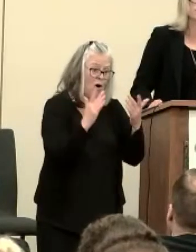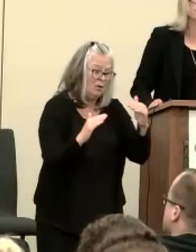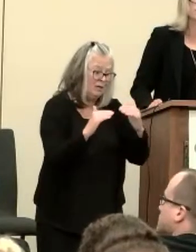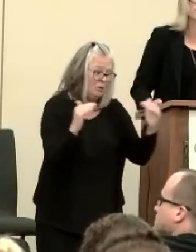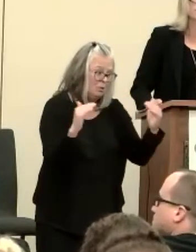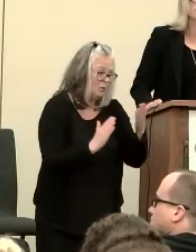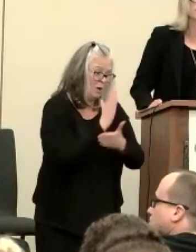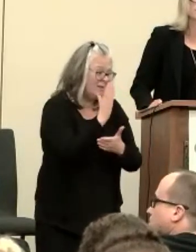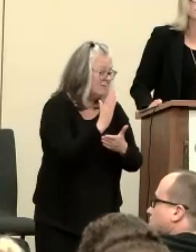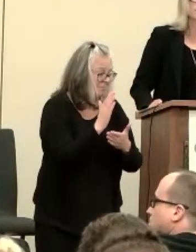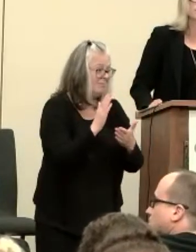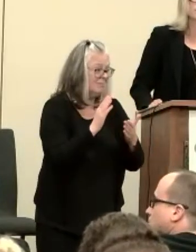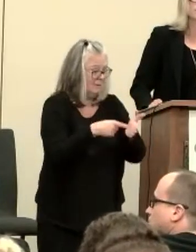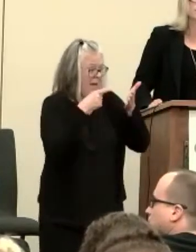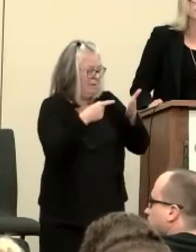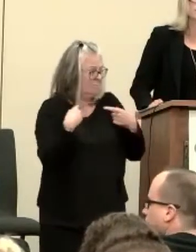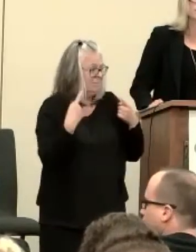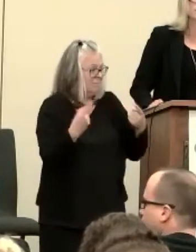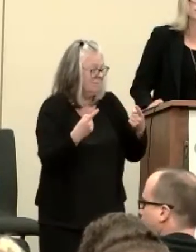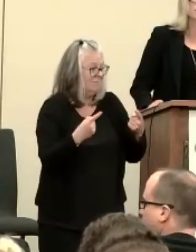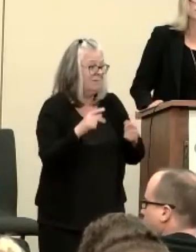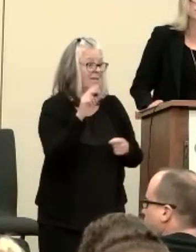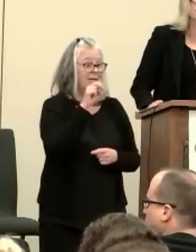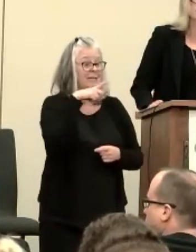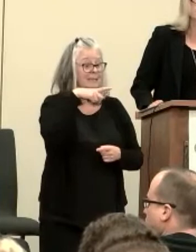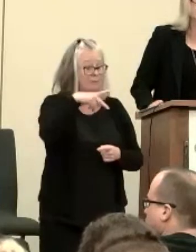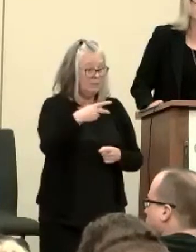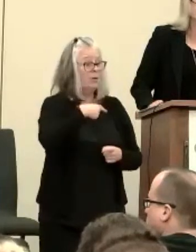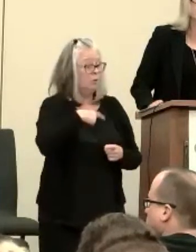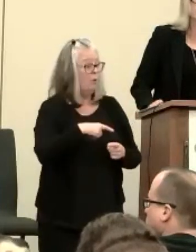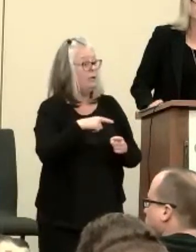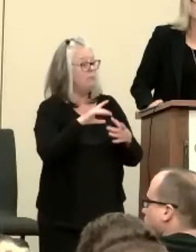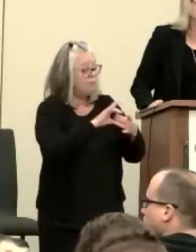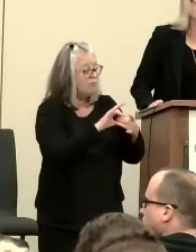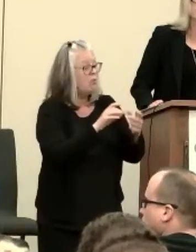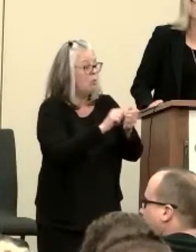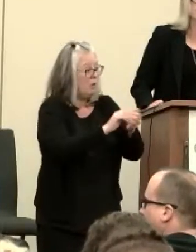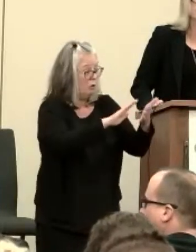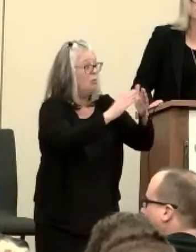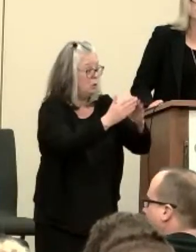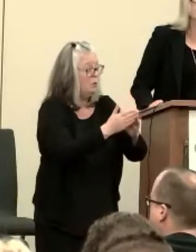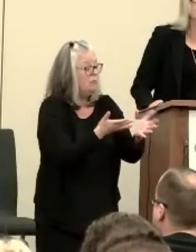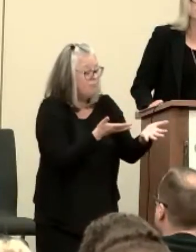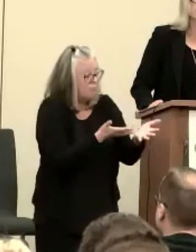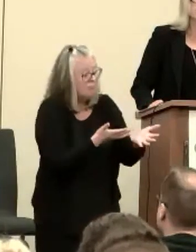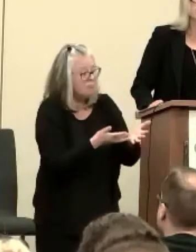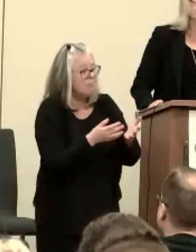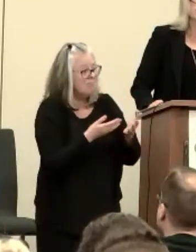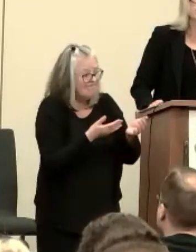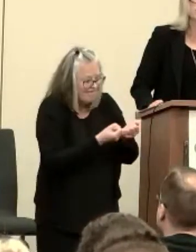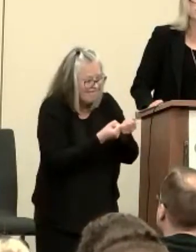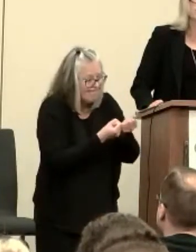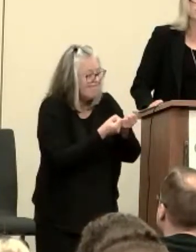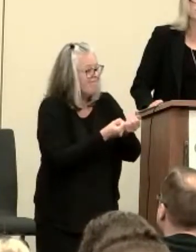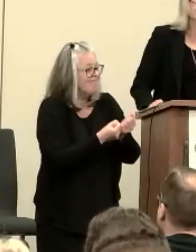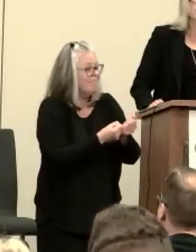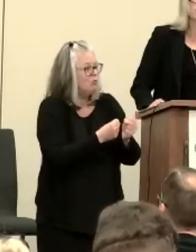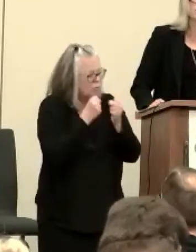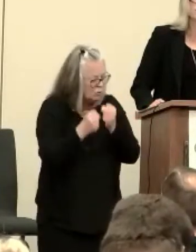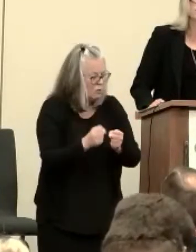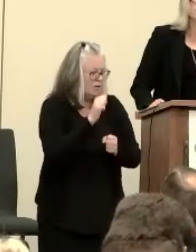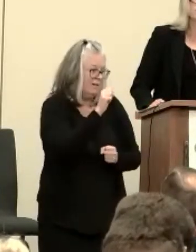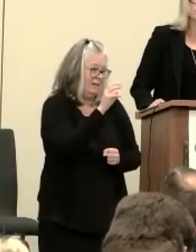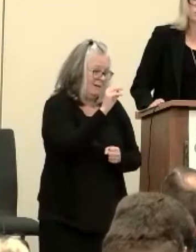and has demanded. And the NDP was working with the community to ensure that AMA was strengthened and that